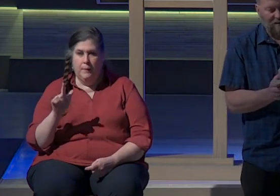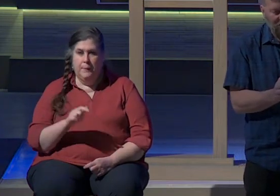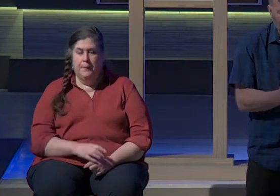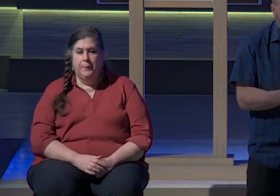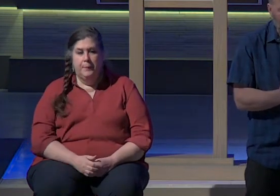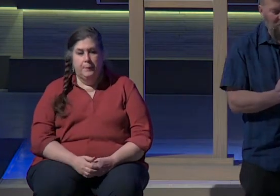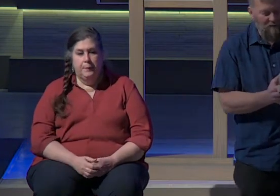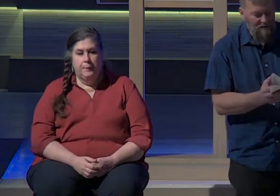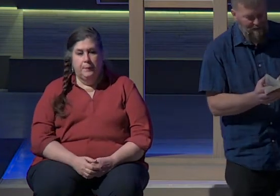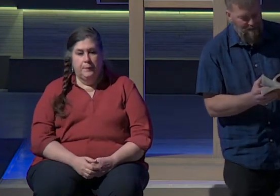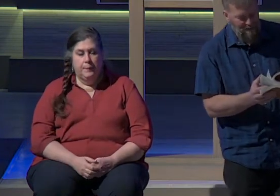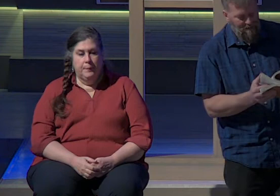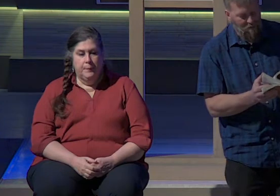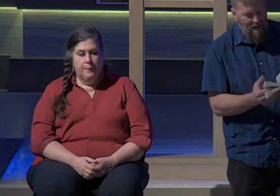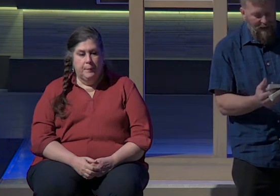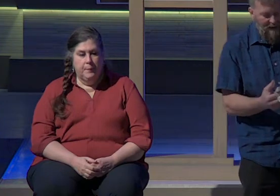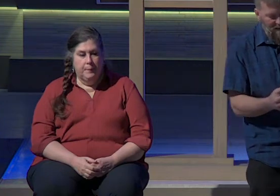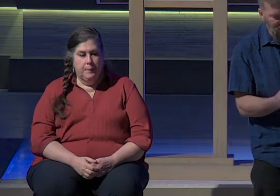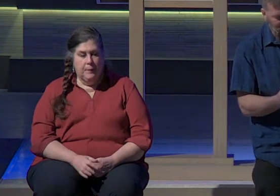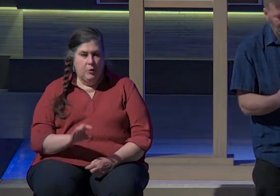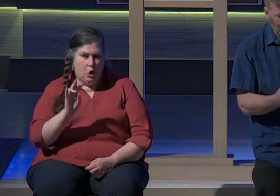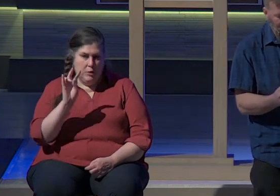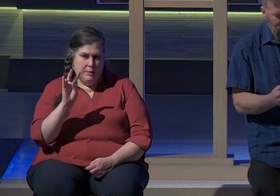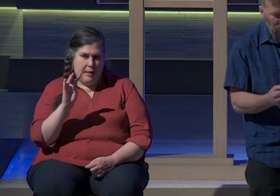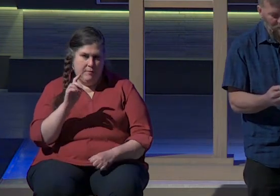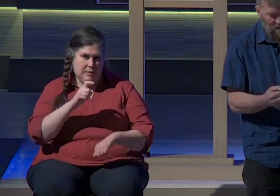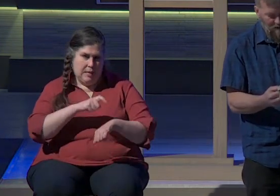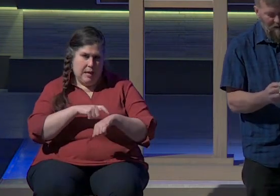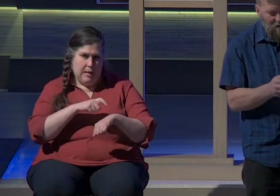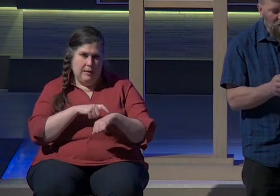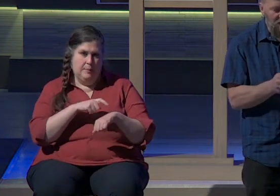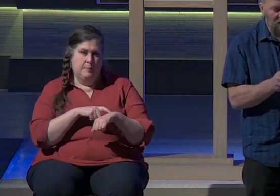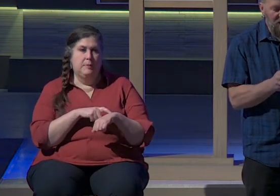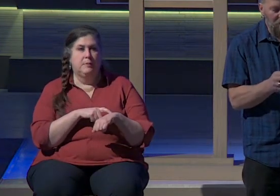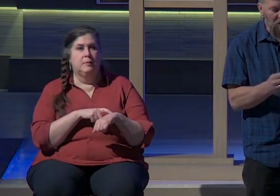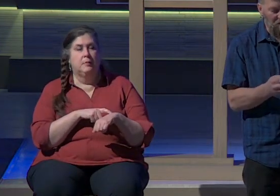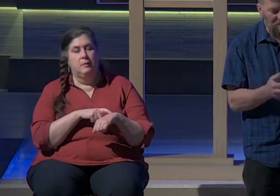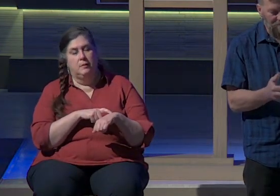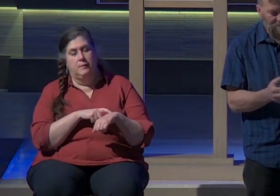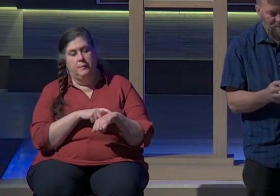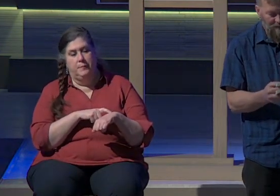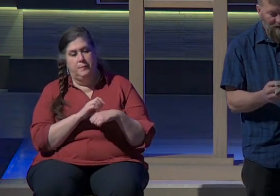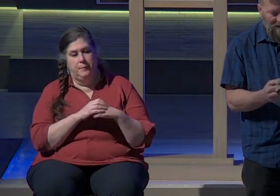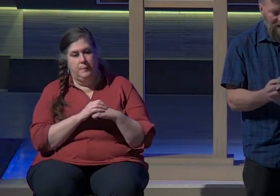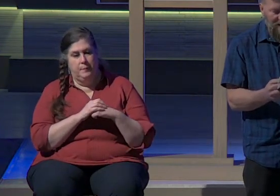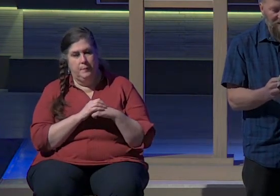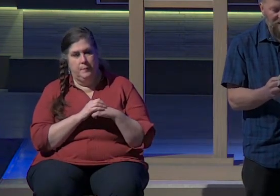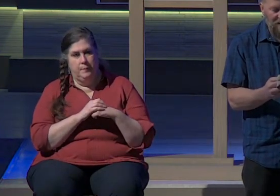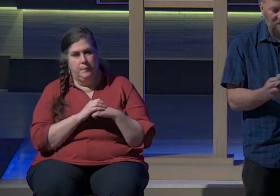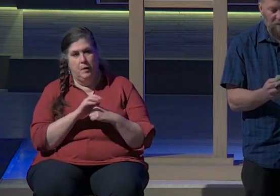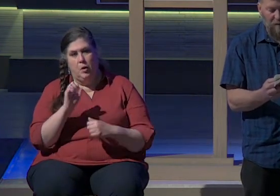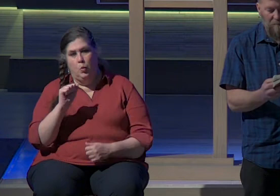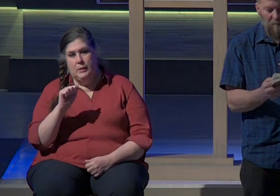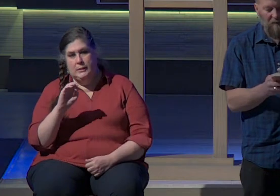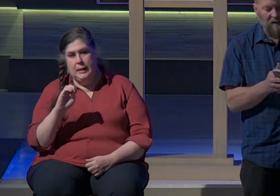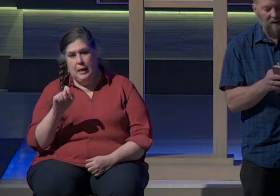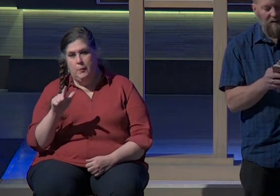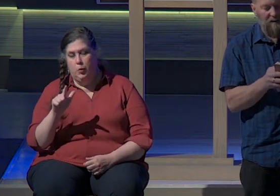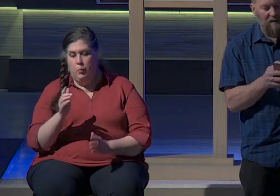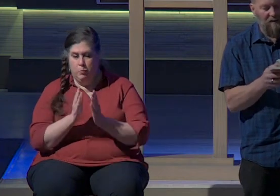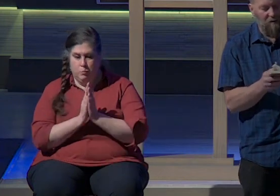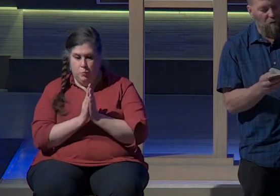There are several occasions when Samuel intercedes for the people,